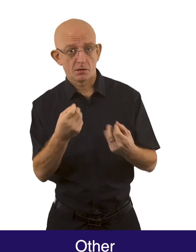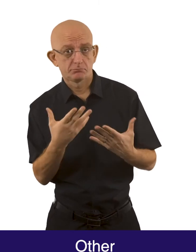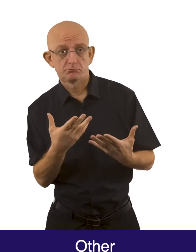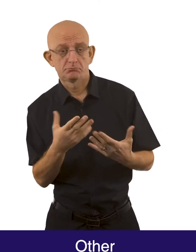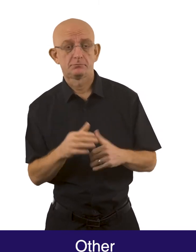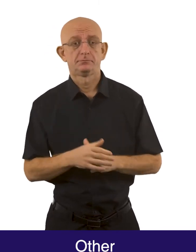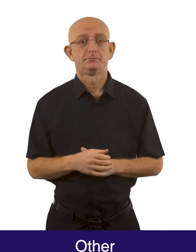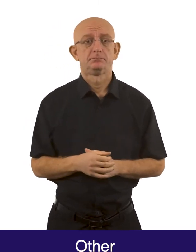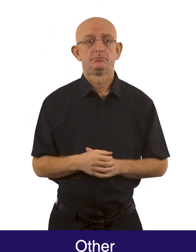Other.